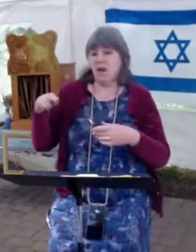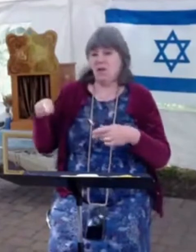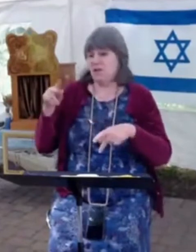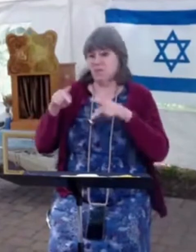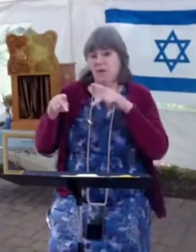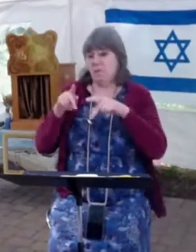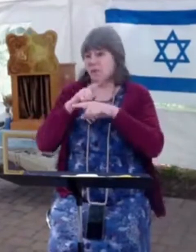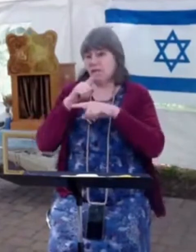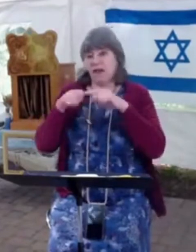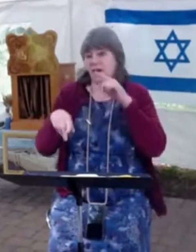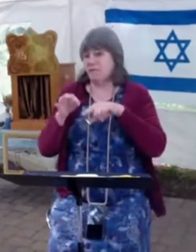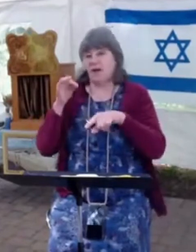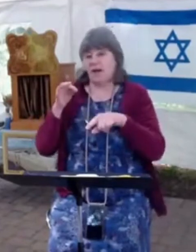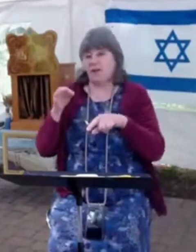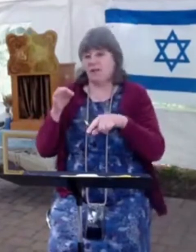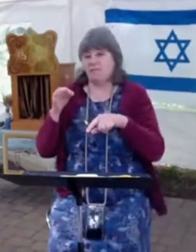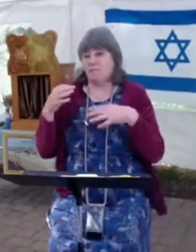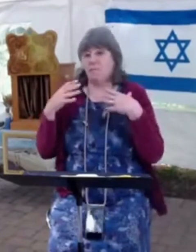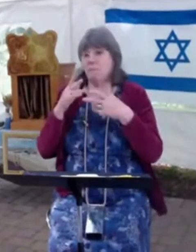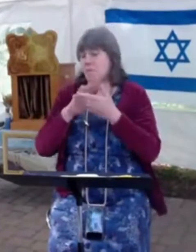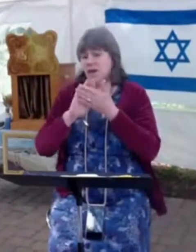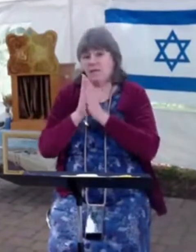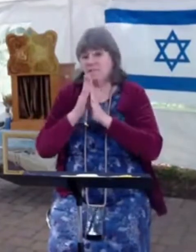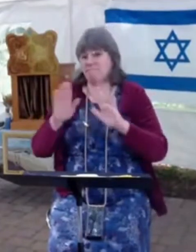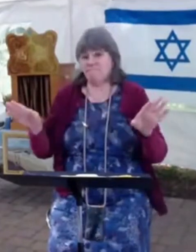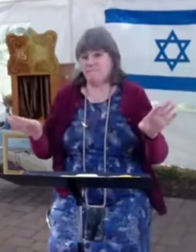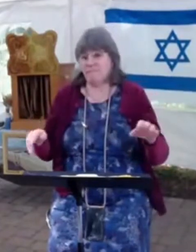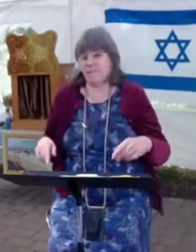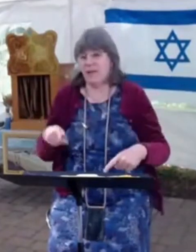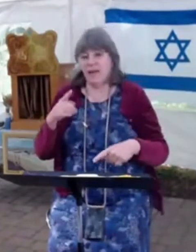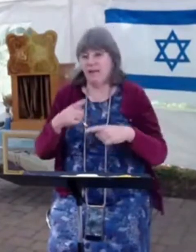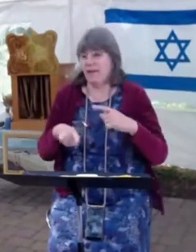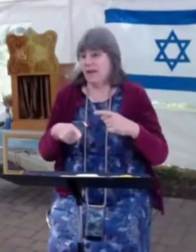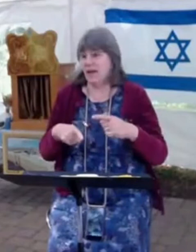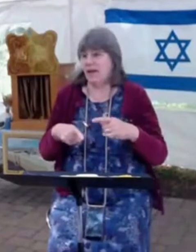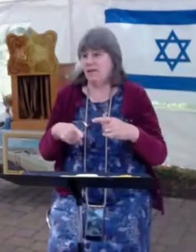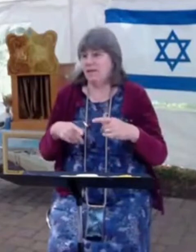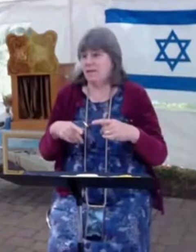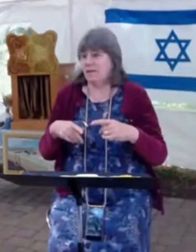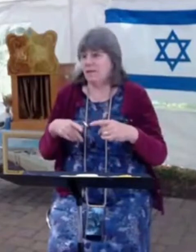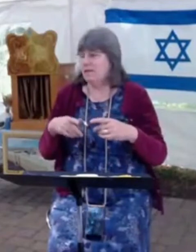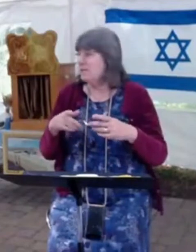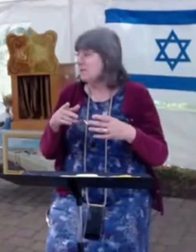That's why we have all these issues that we have. People can't get a hold of themselves.